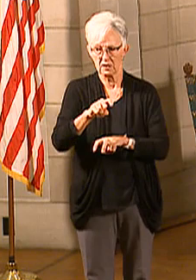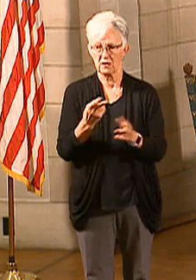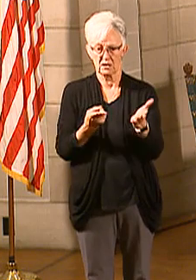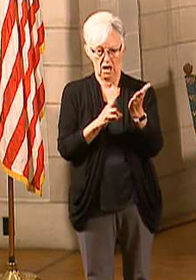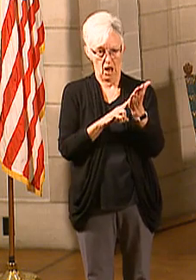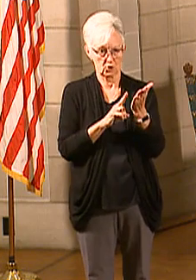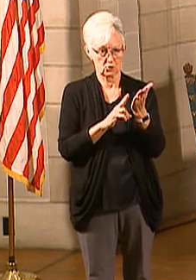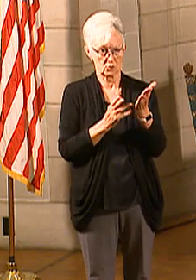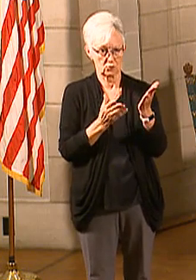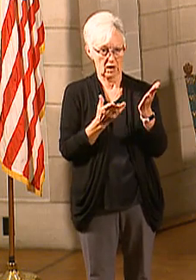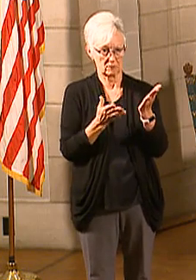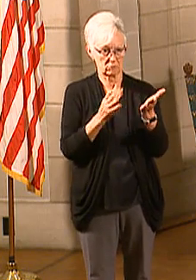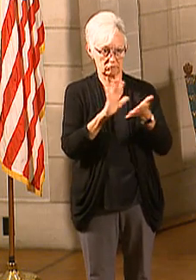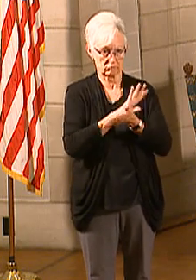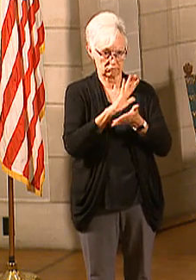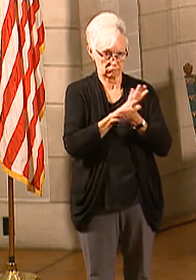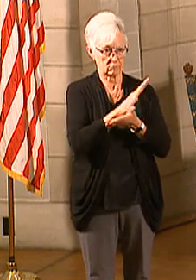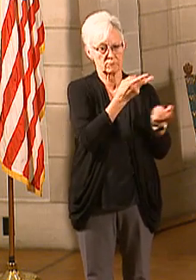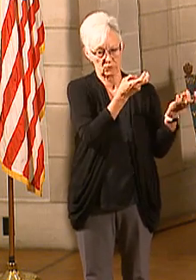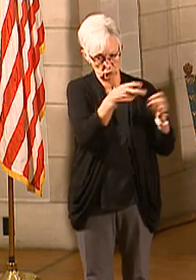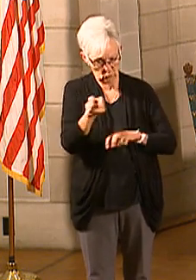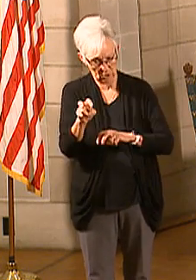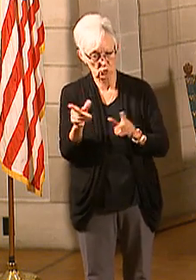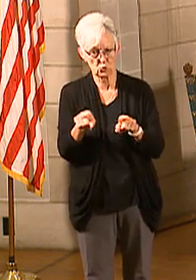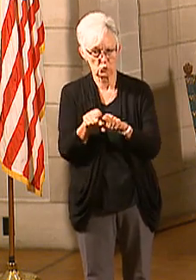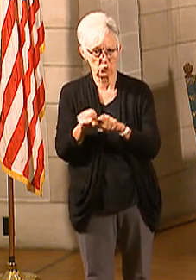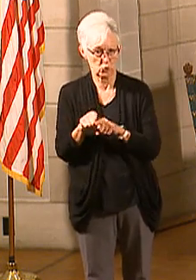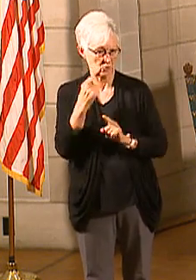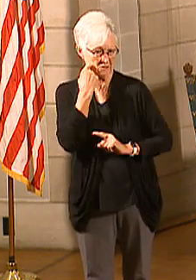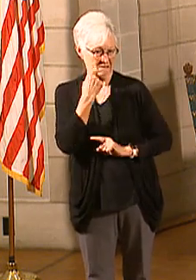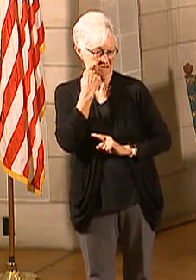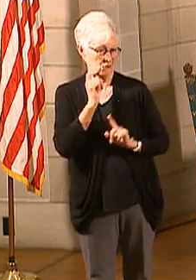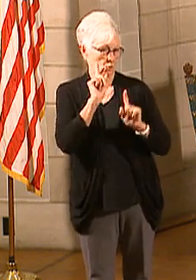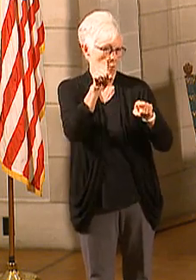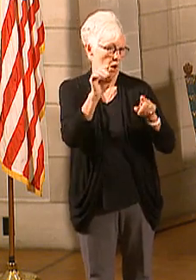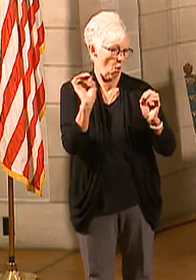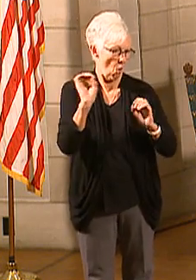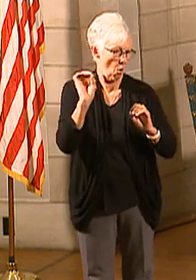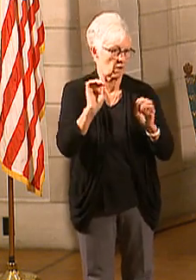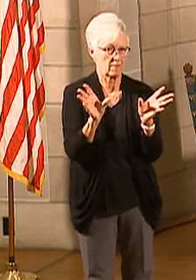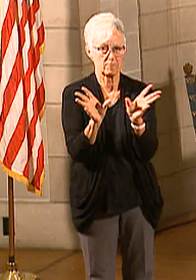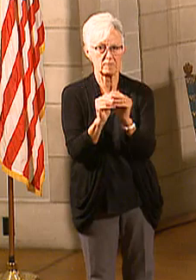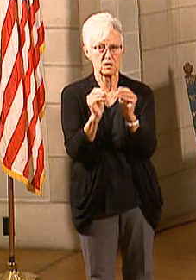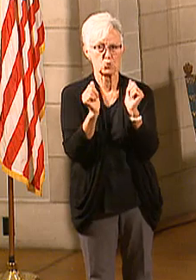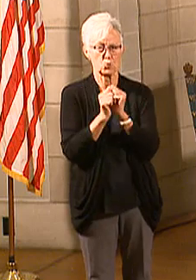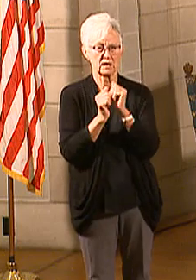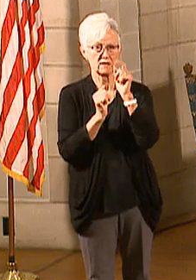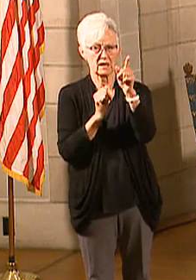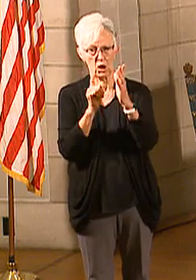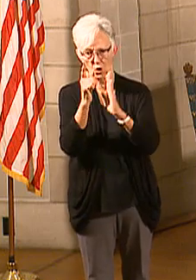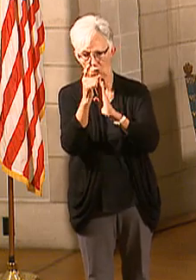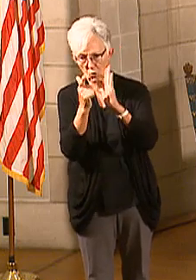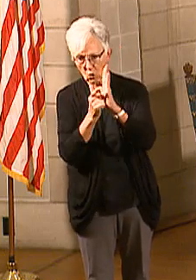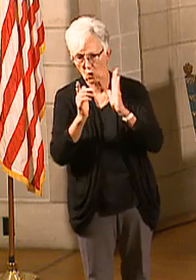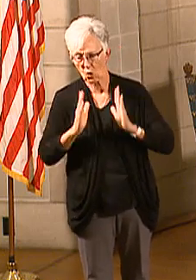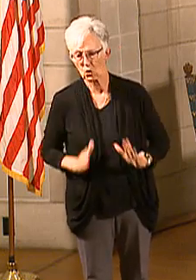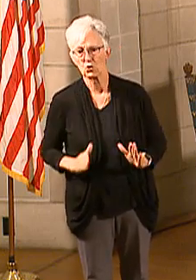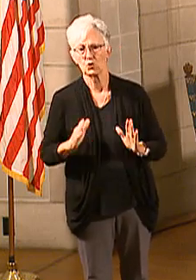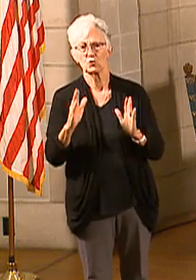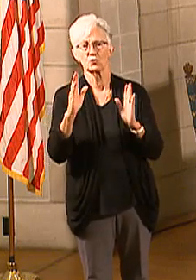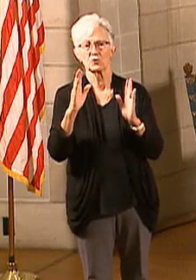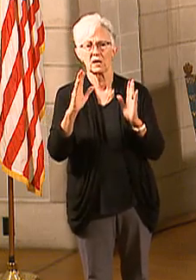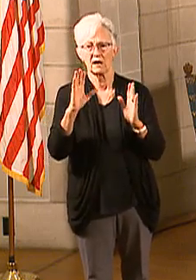So we just a few weeks ago were in Omaha meeting with our providers, meeting with guardian ad litems, CASAs, et cetera.